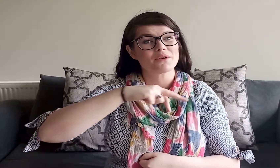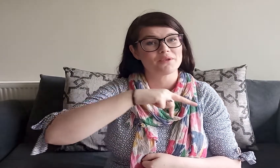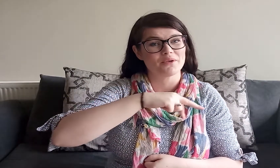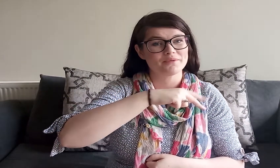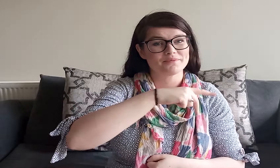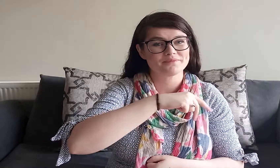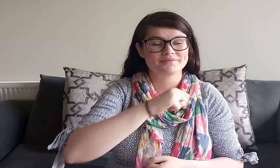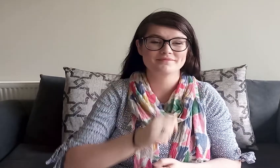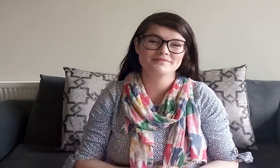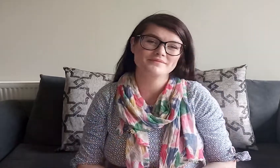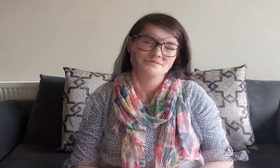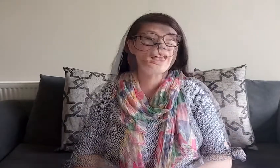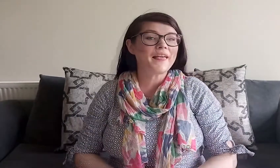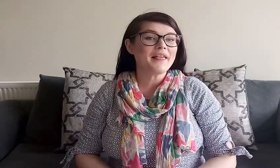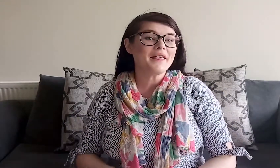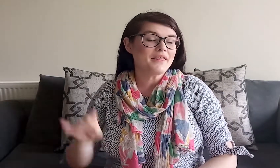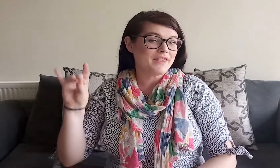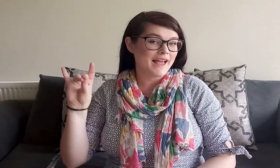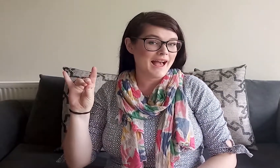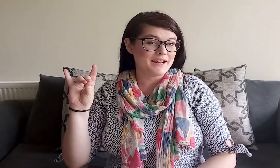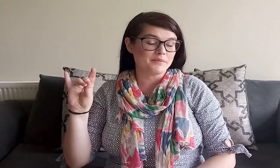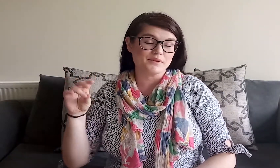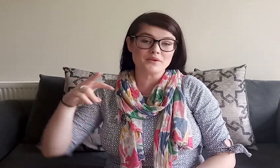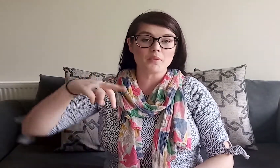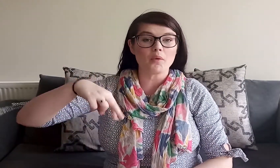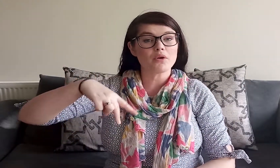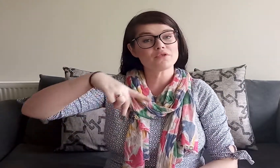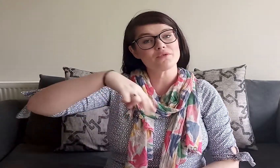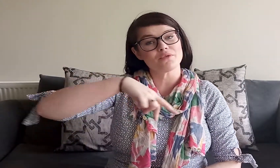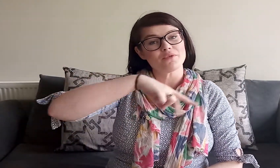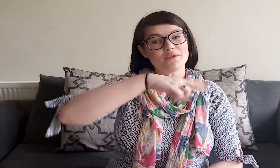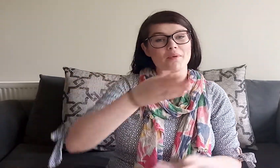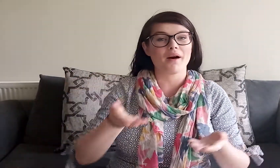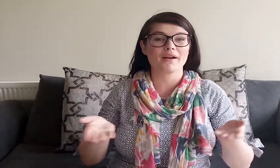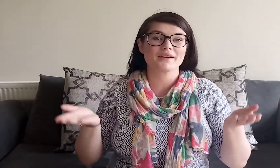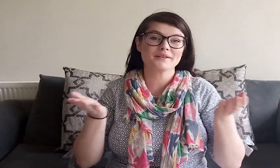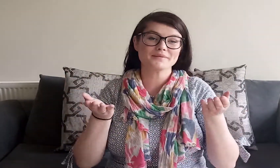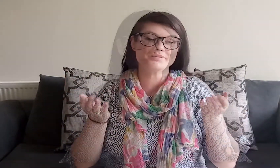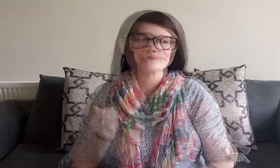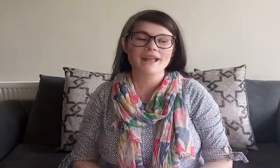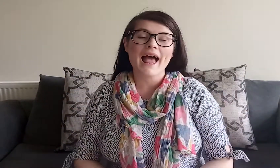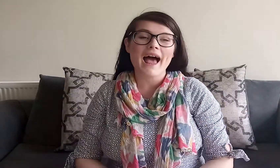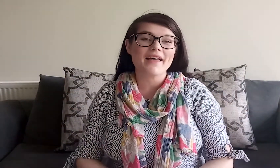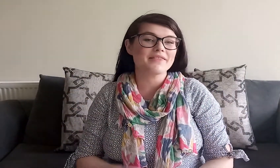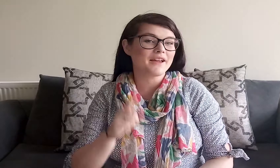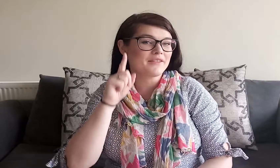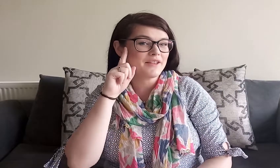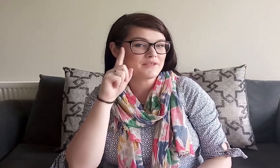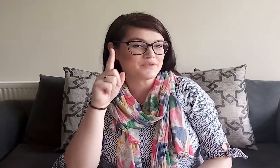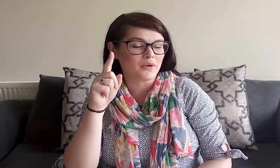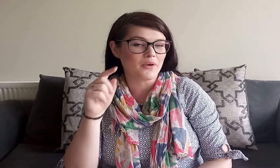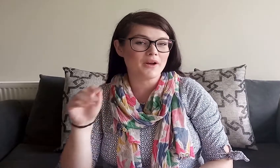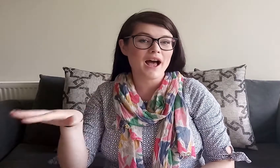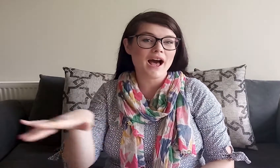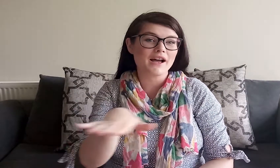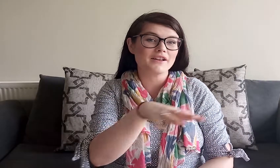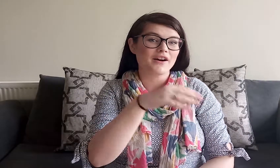on. The animals walked through the park, and there they saw a